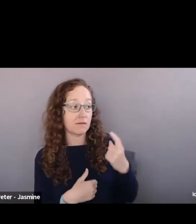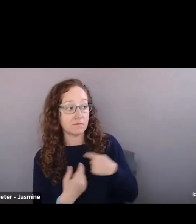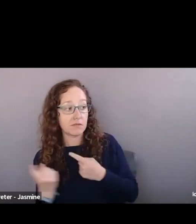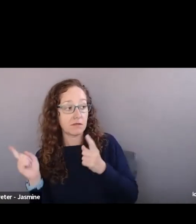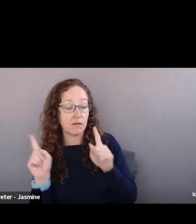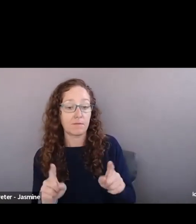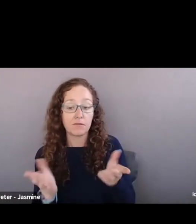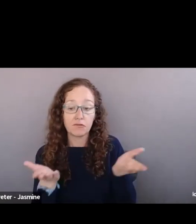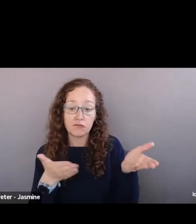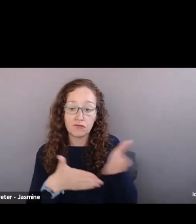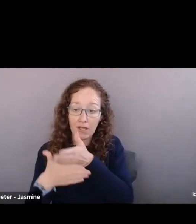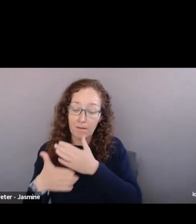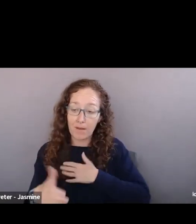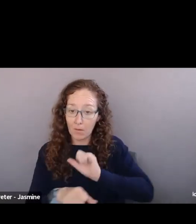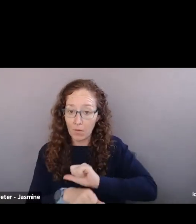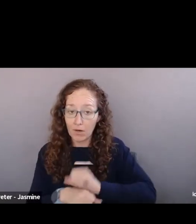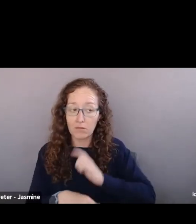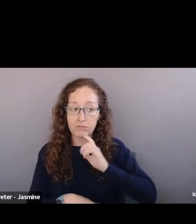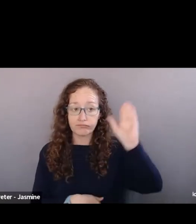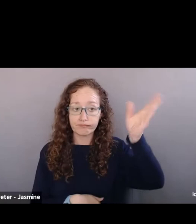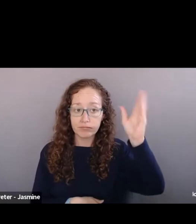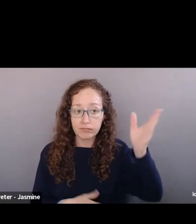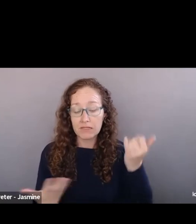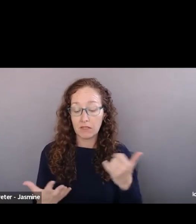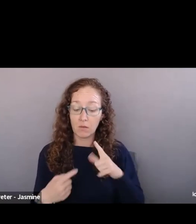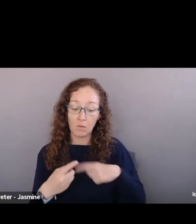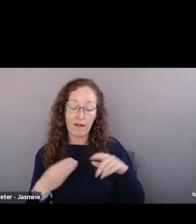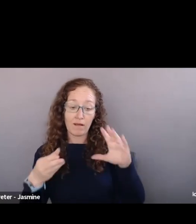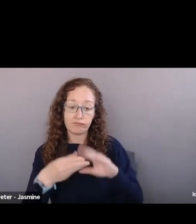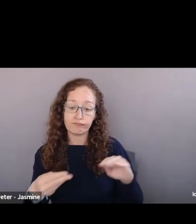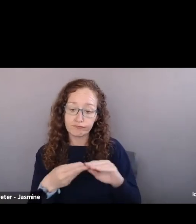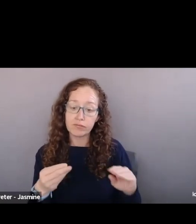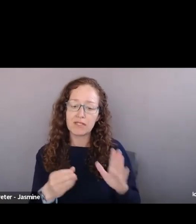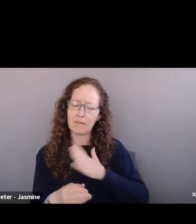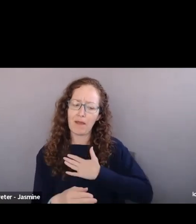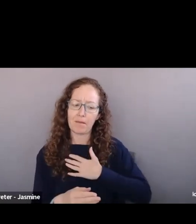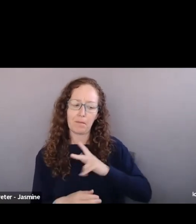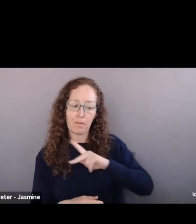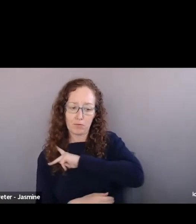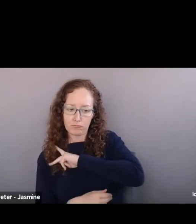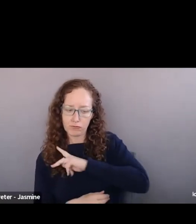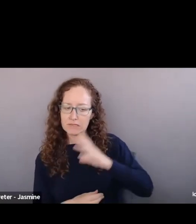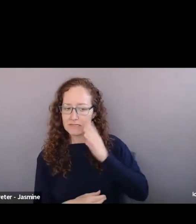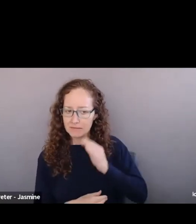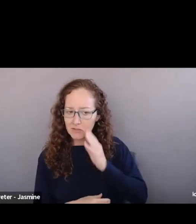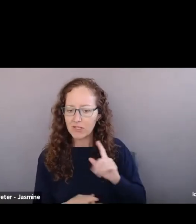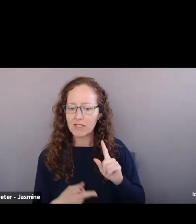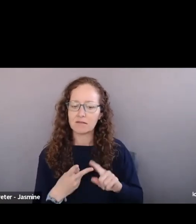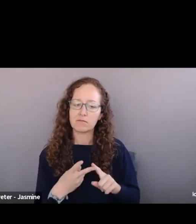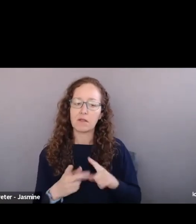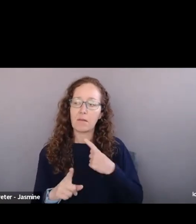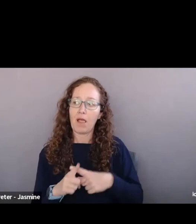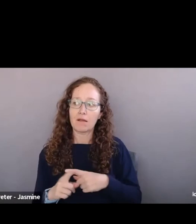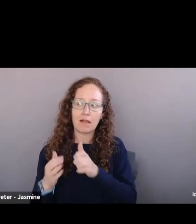sharing personal and professional anecdotes. I include conversations with two amazing leaders I've worked with during